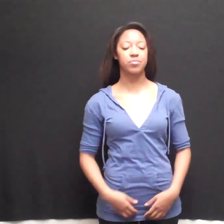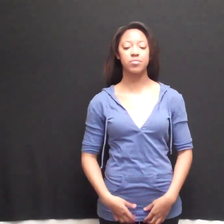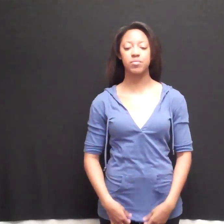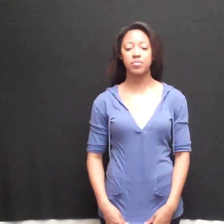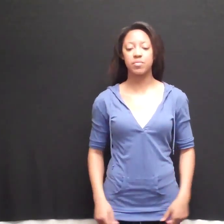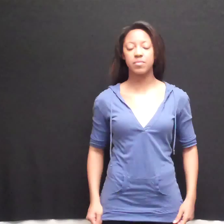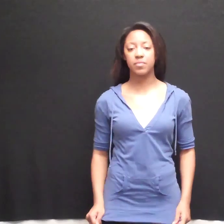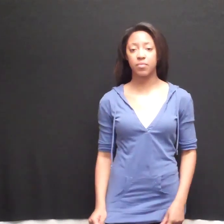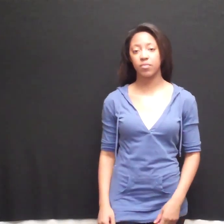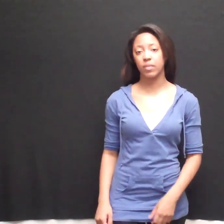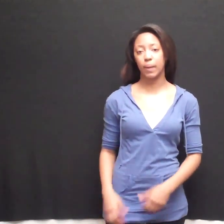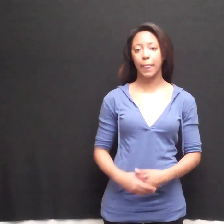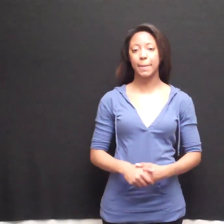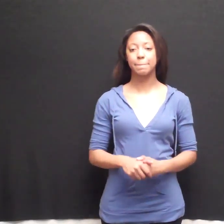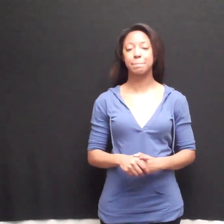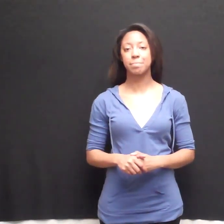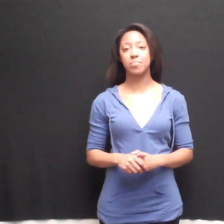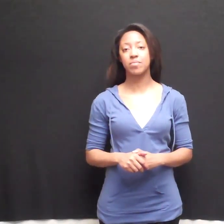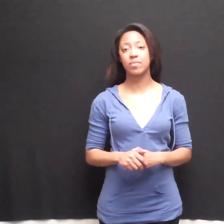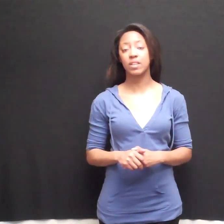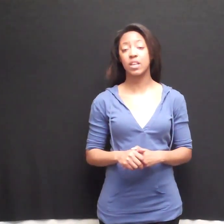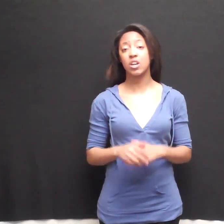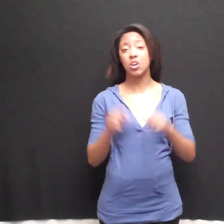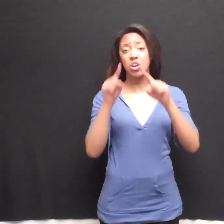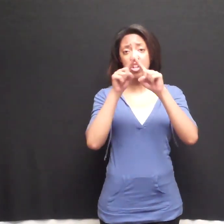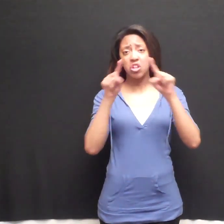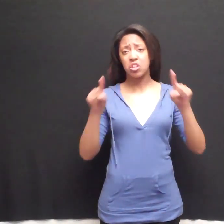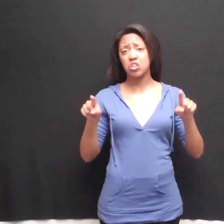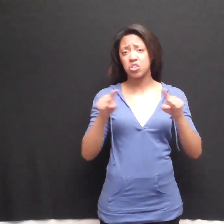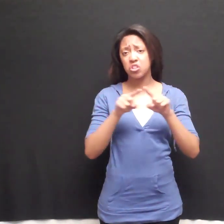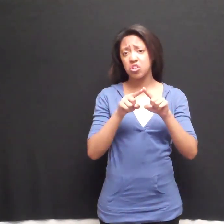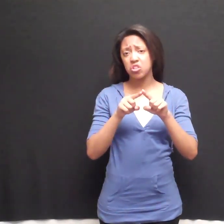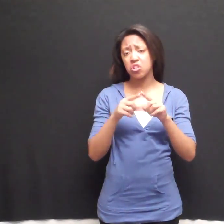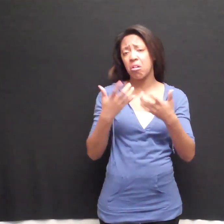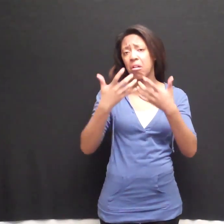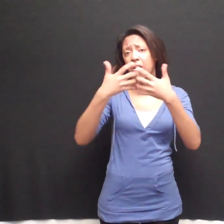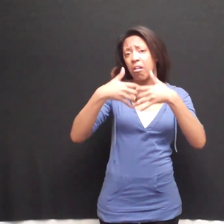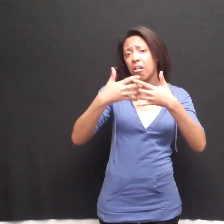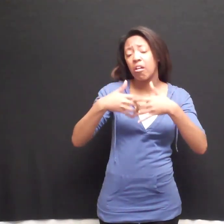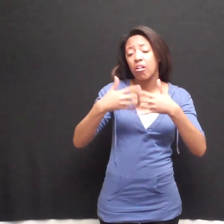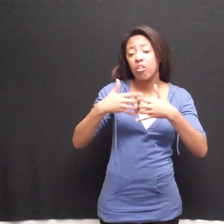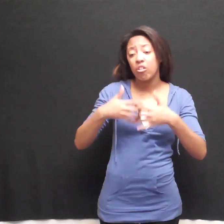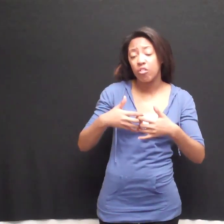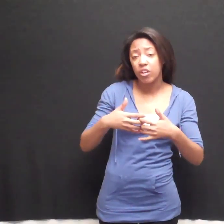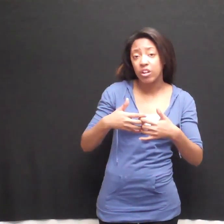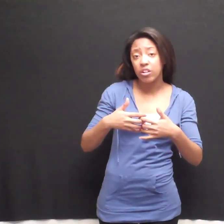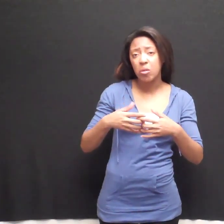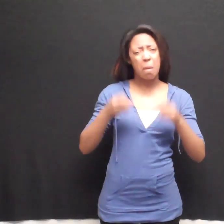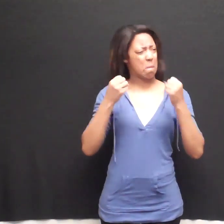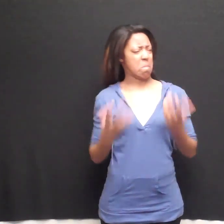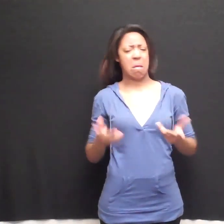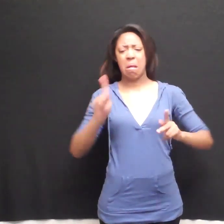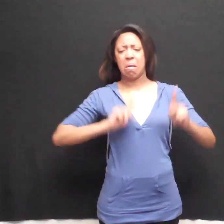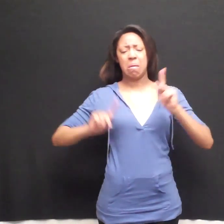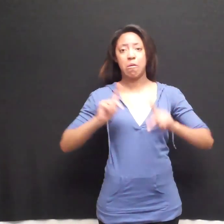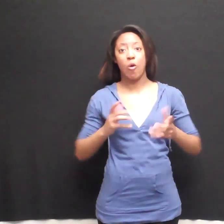Getting a job in the Triangle Shirtwaist Factory was a pretty desired position because they